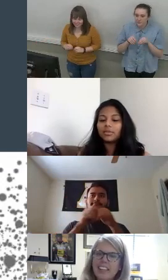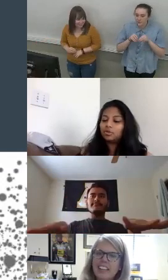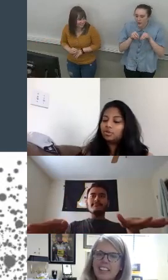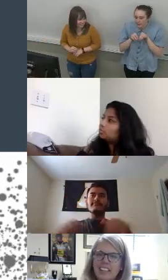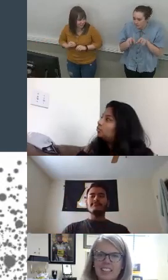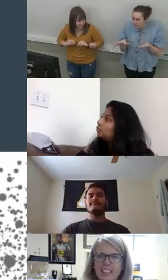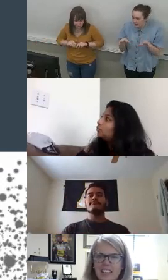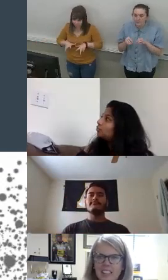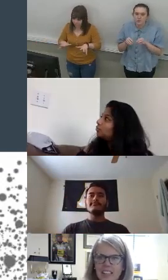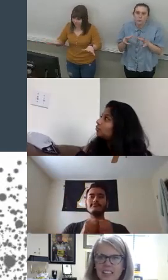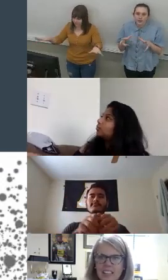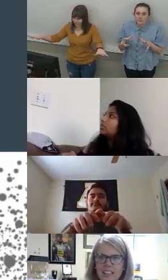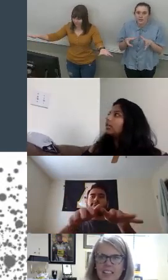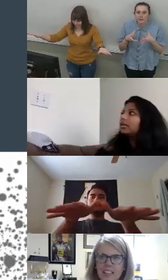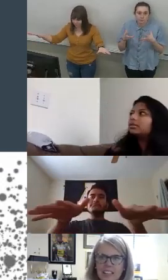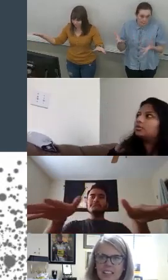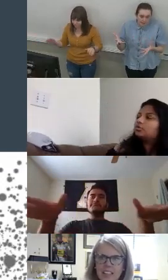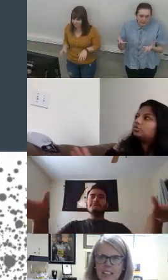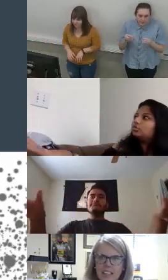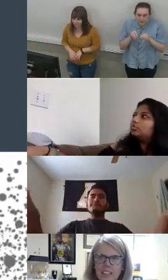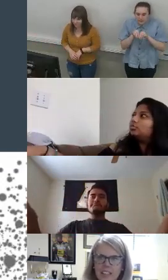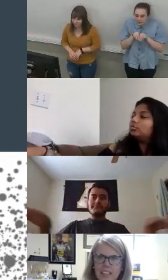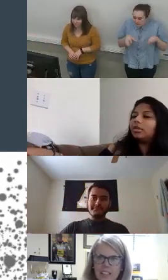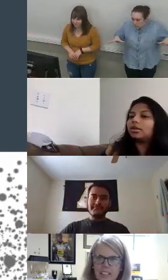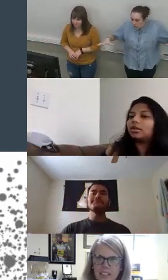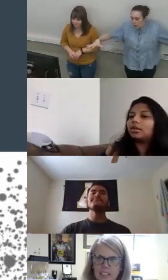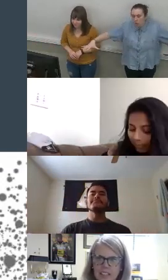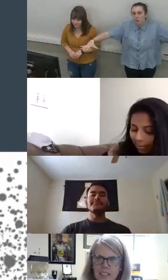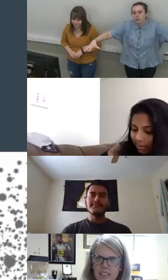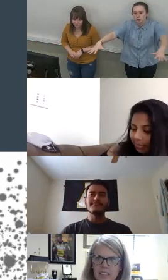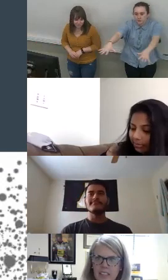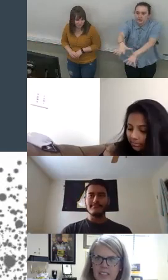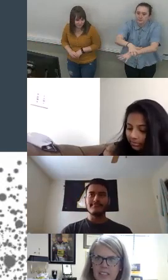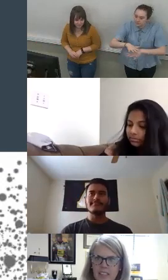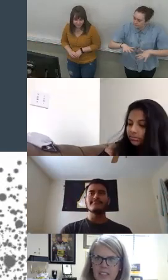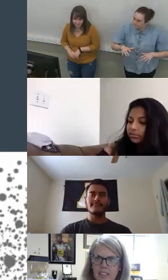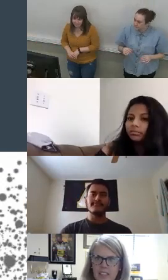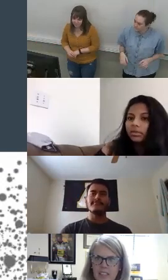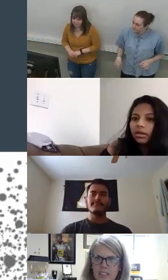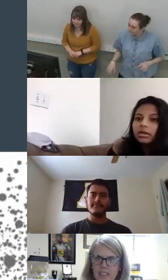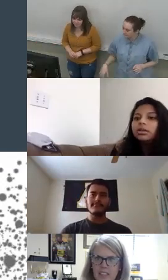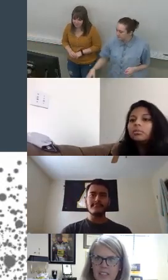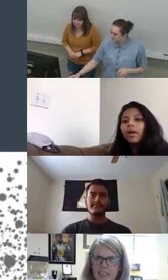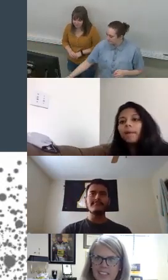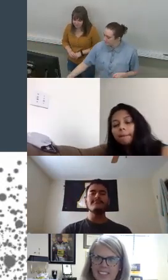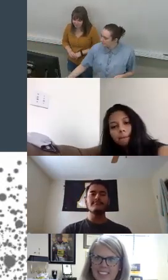if it's very wide, like if it's widespread or a pandemic, it's all around.